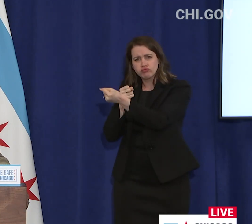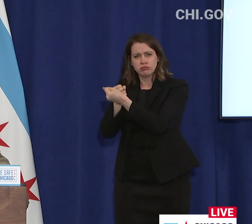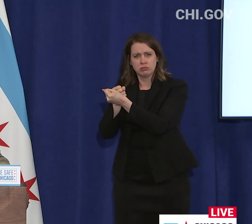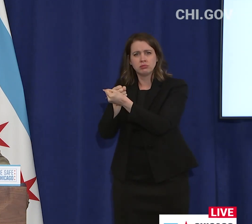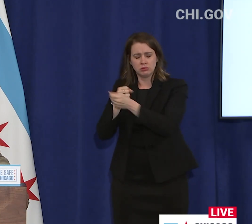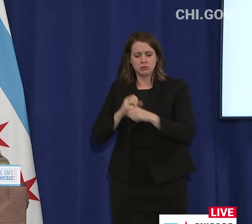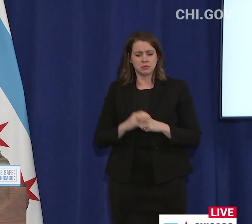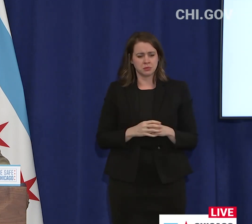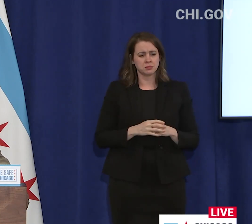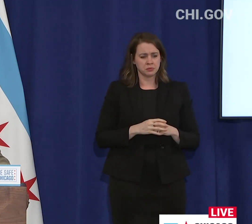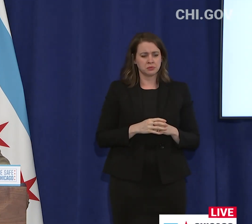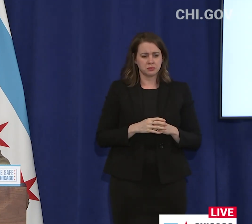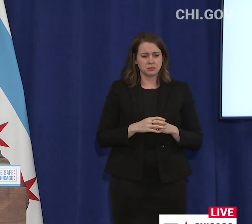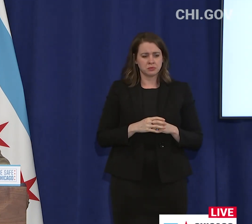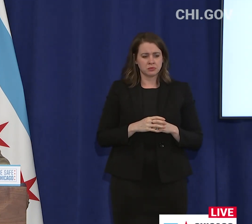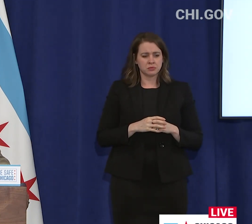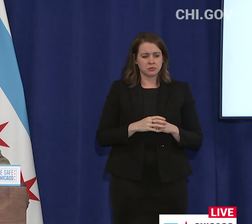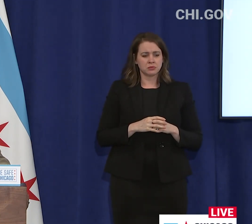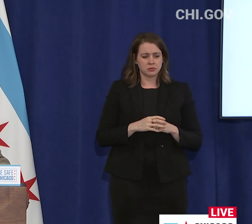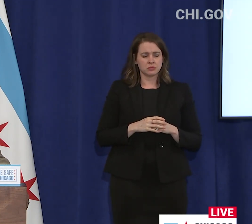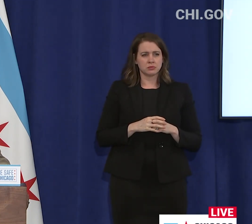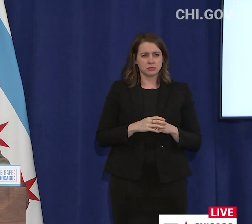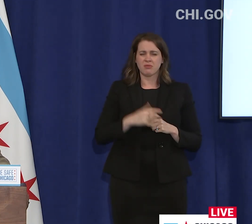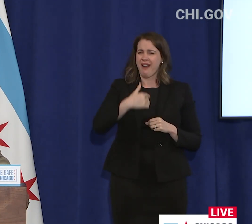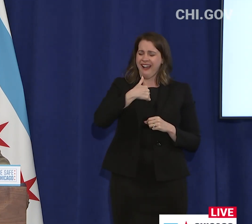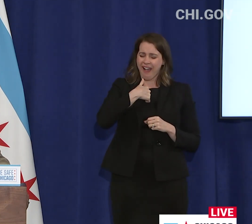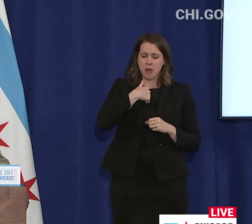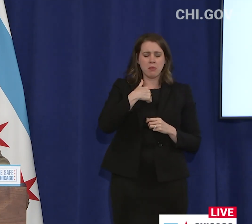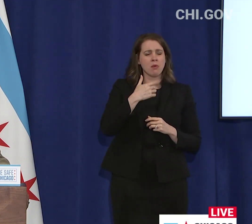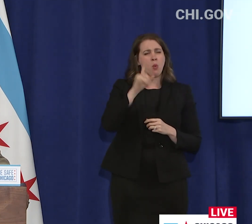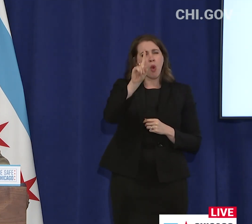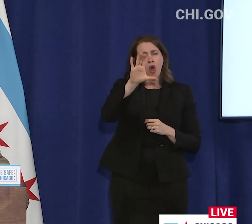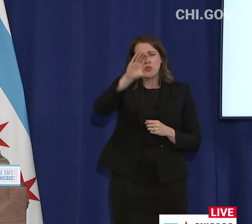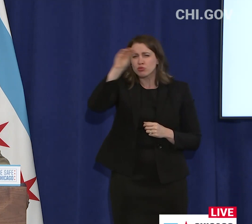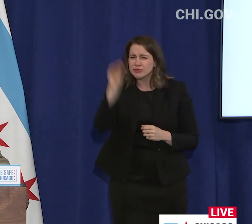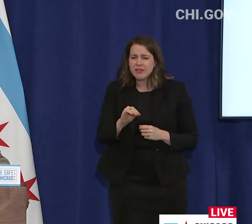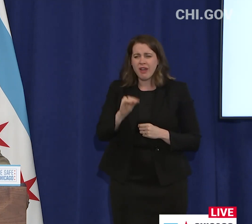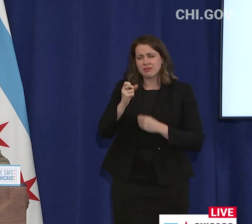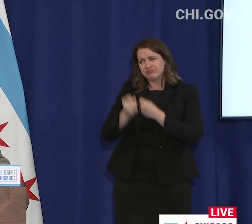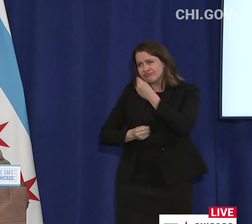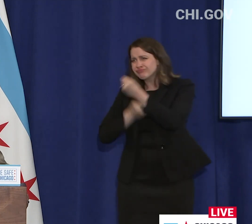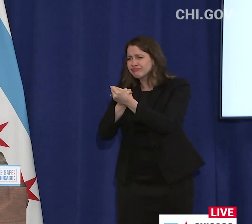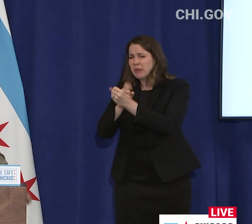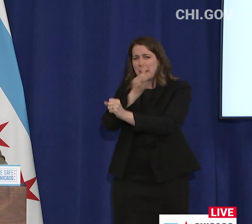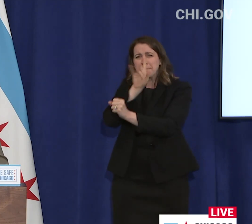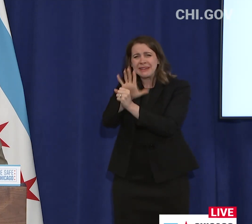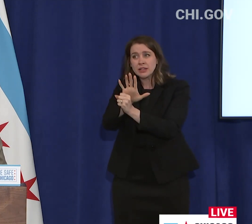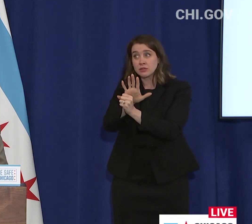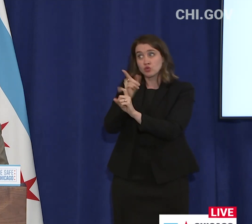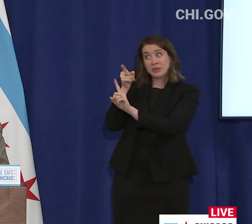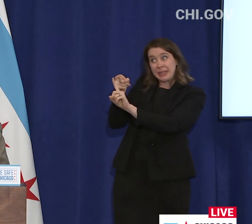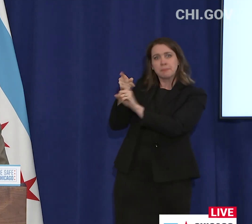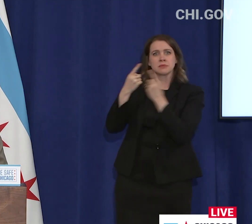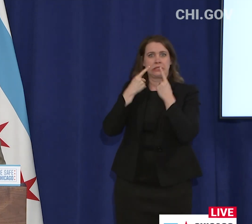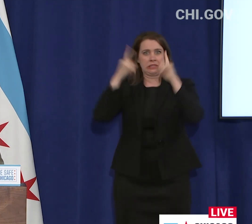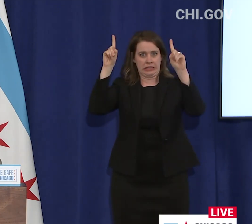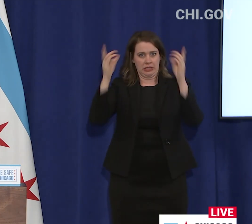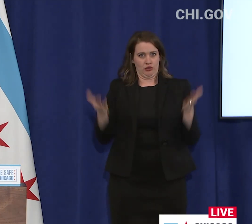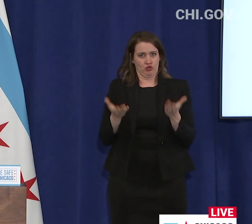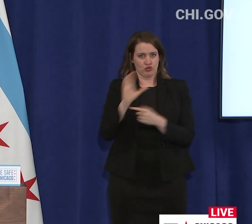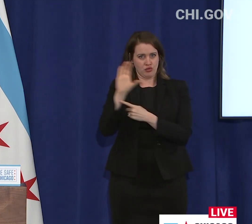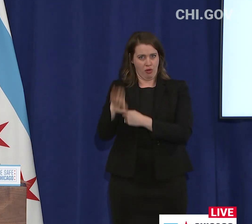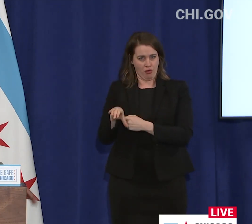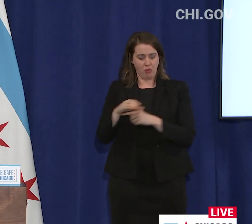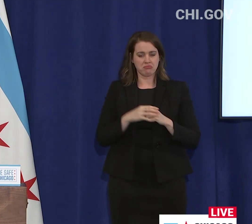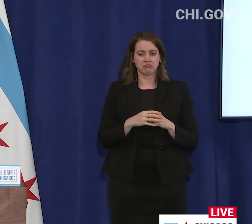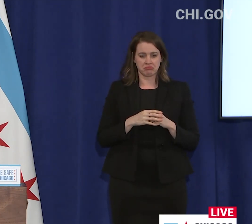am 100% plus committed to his success, and I have, what I have seen